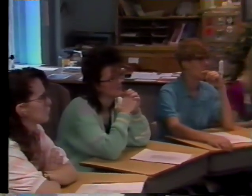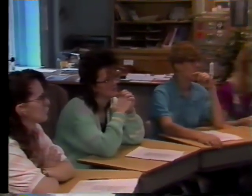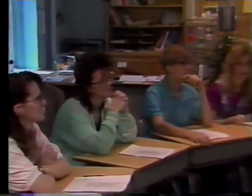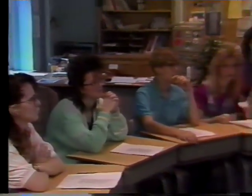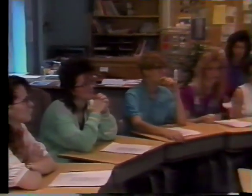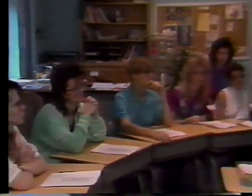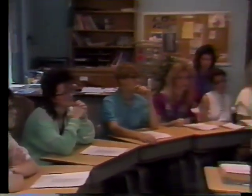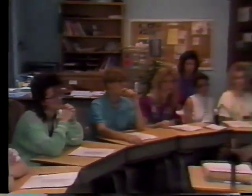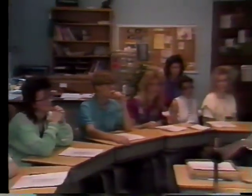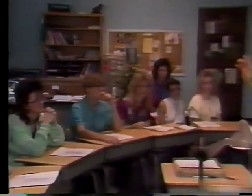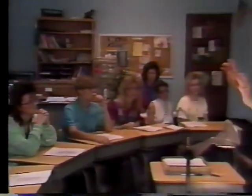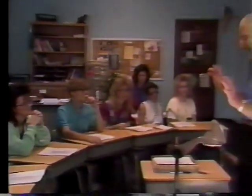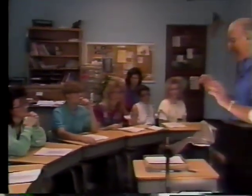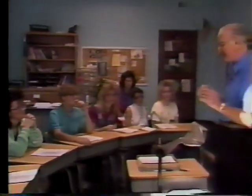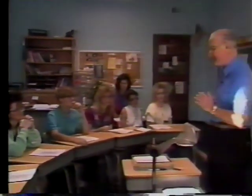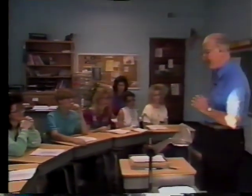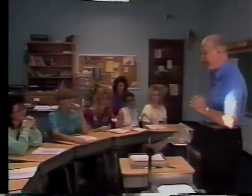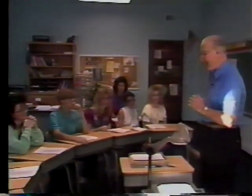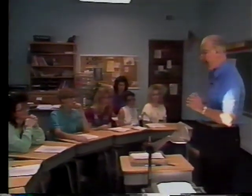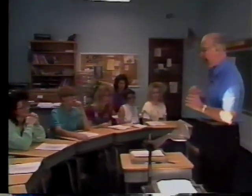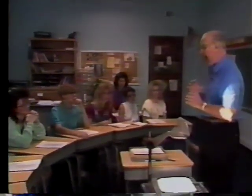tamed. Easy tamed.